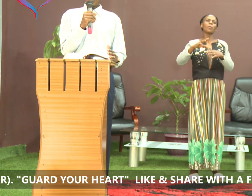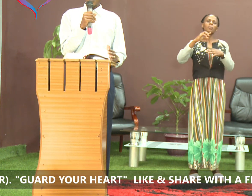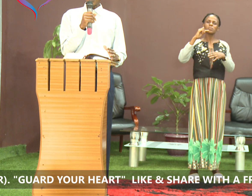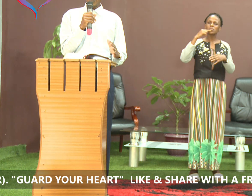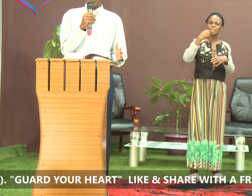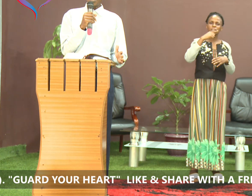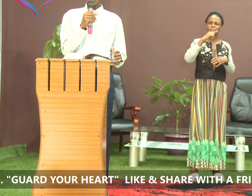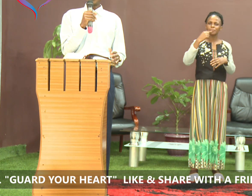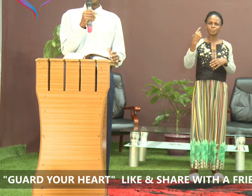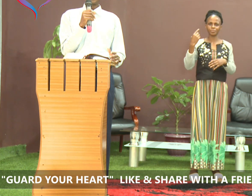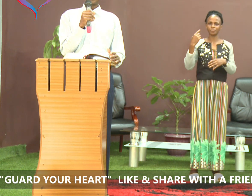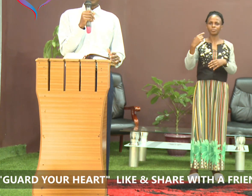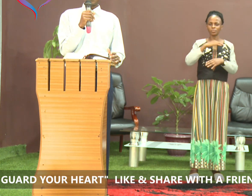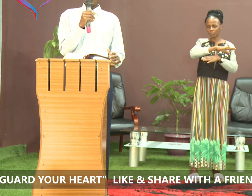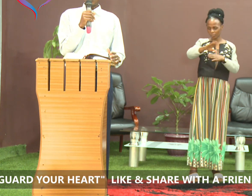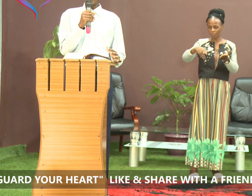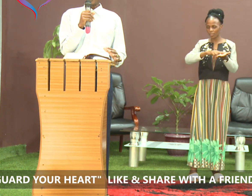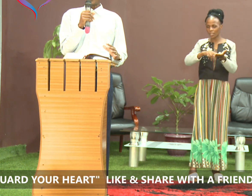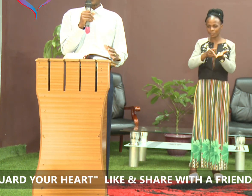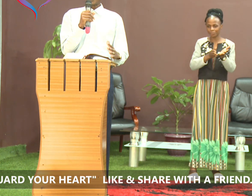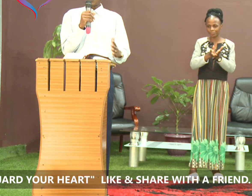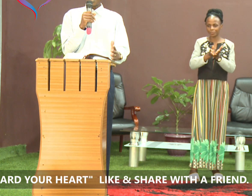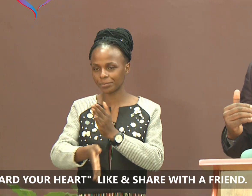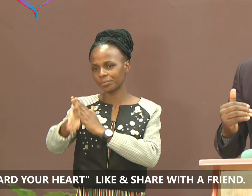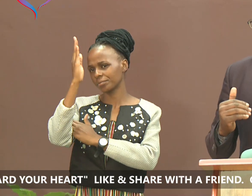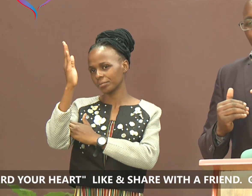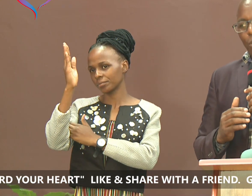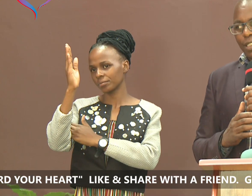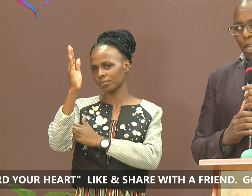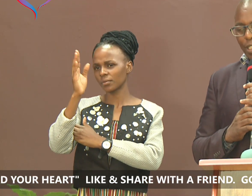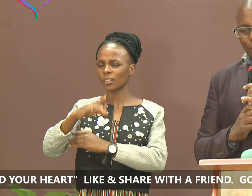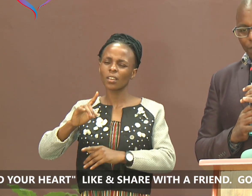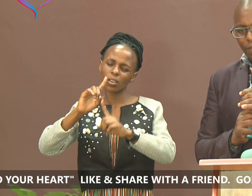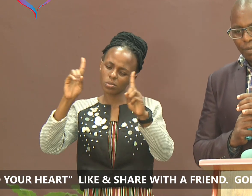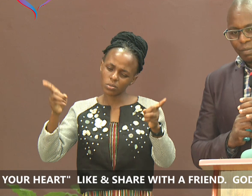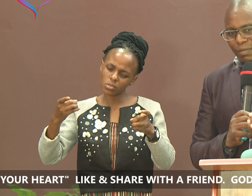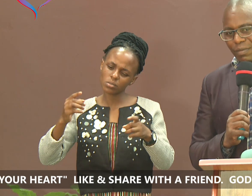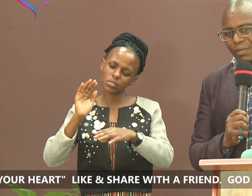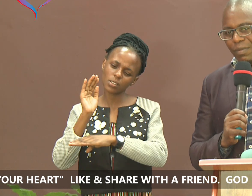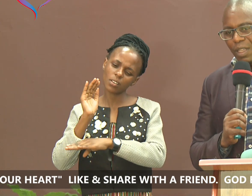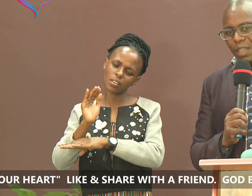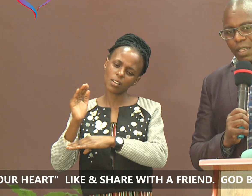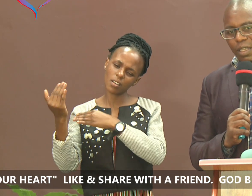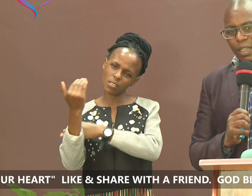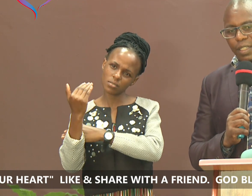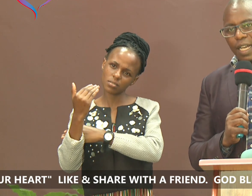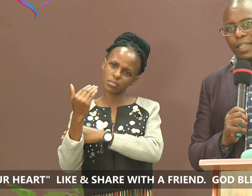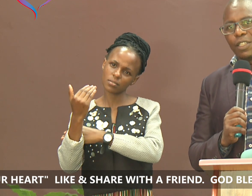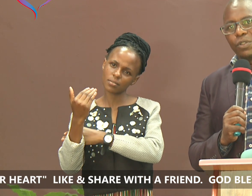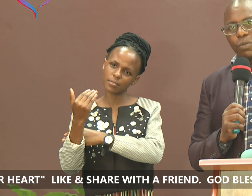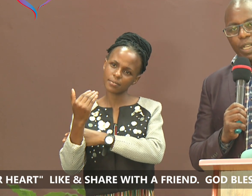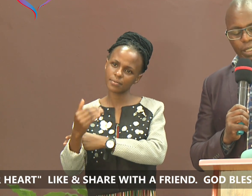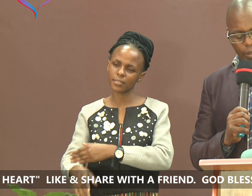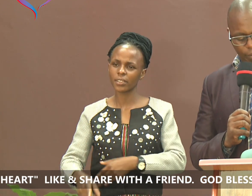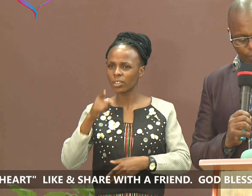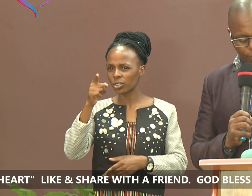media. Oba social media. I used for ministry. Byonna tulina bikozesa kuweereza. Big question we need to ask ourselves. Ekibuuzo ekikulu kye tulina okwebuuza. Dear lady